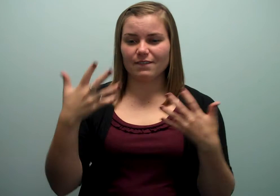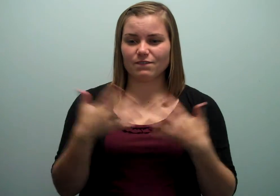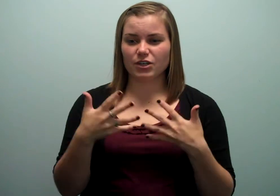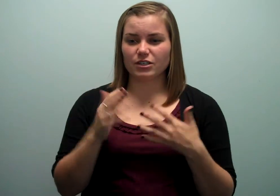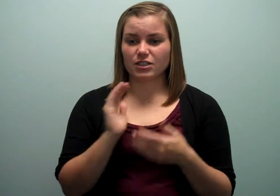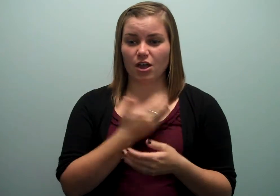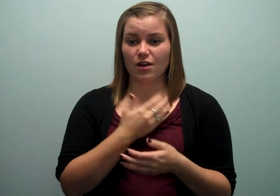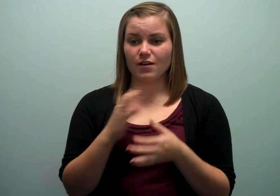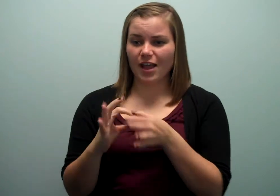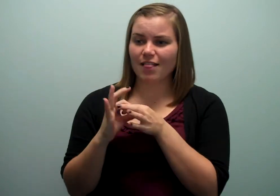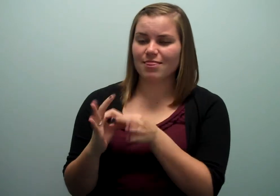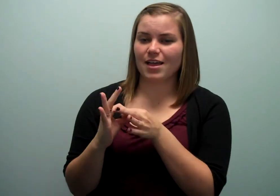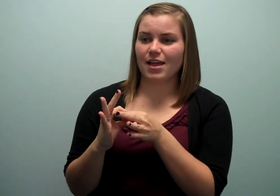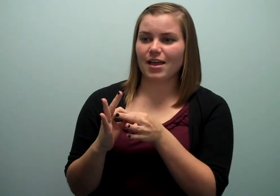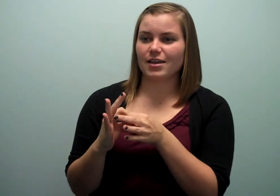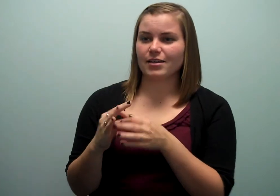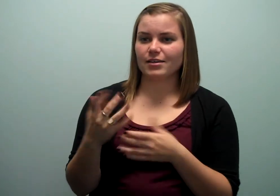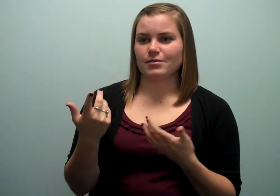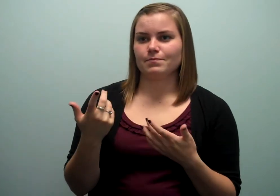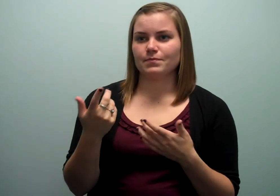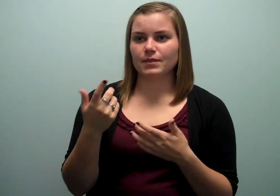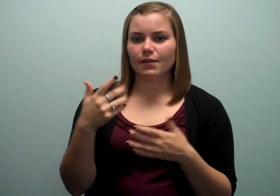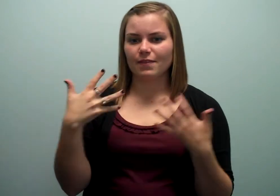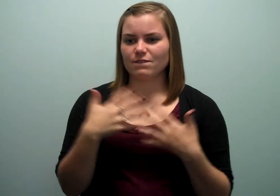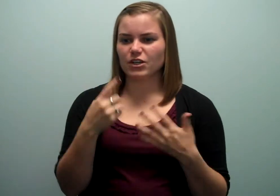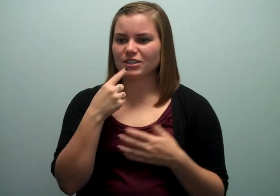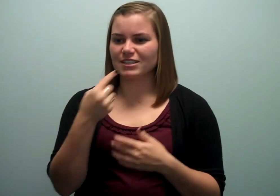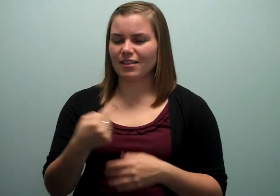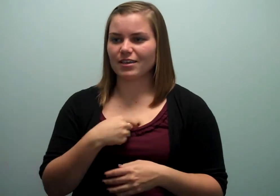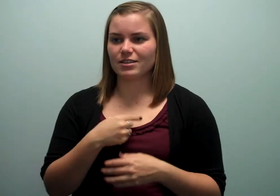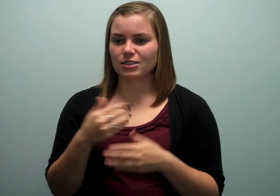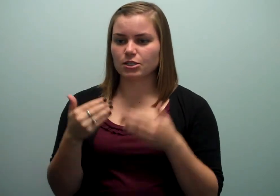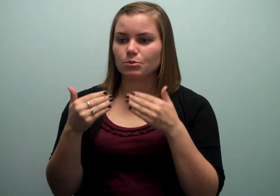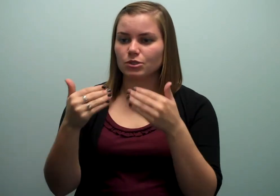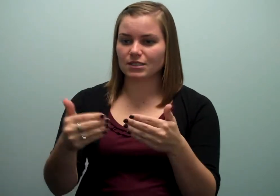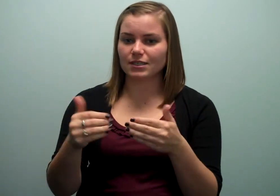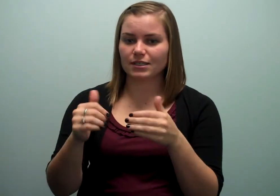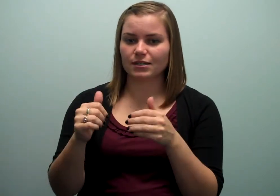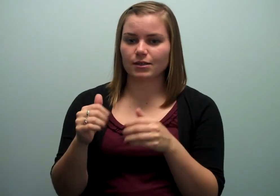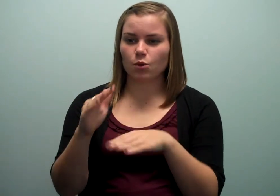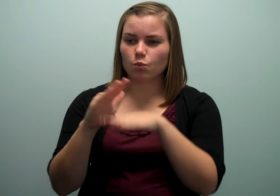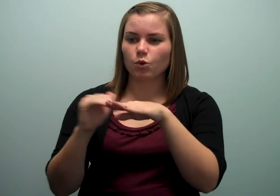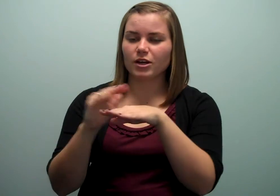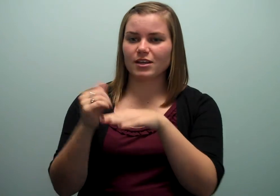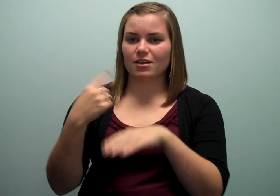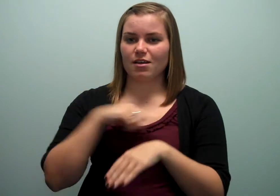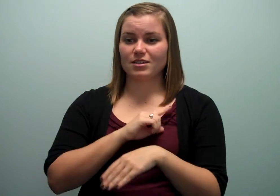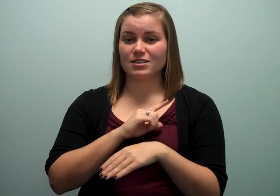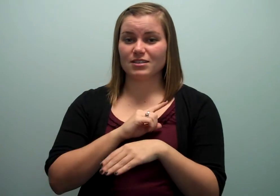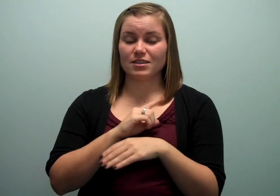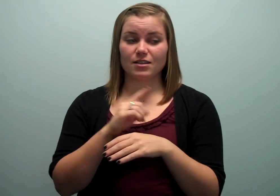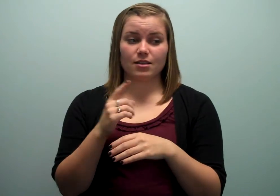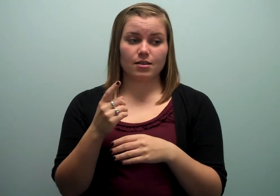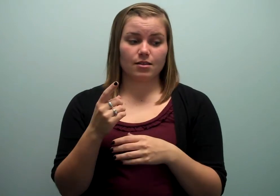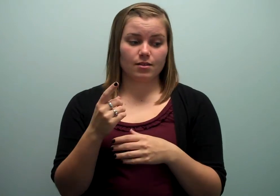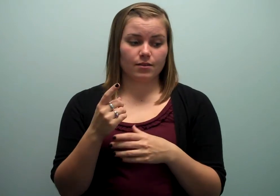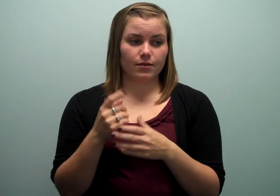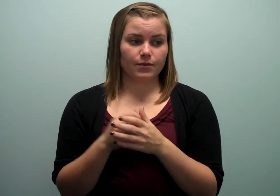us, proceed with caution, but proceed. A warning, if you will, that says clearly and boldly,